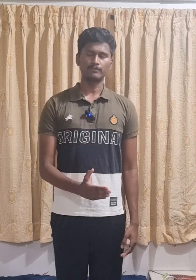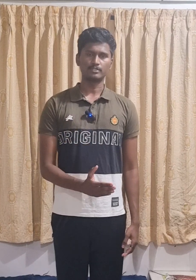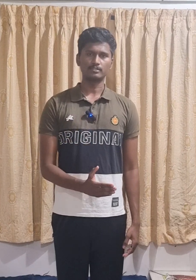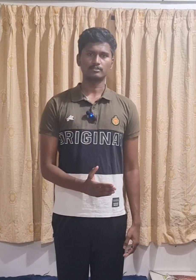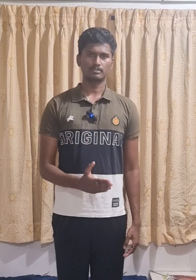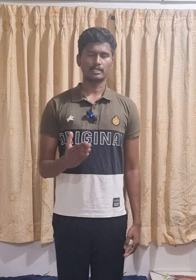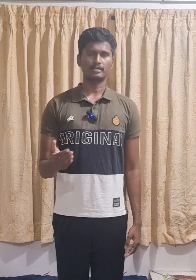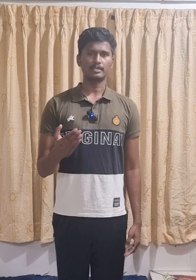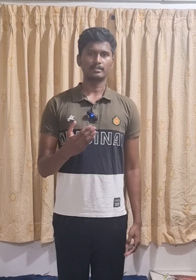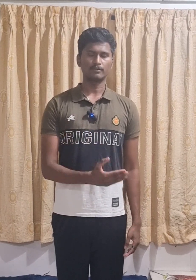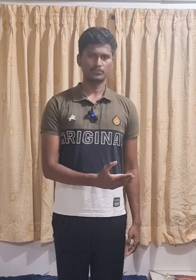features.